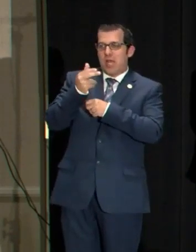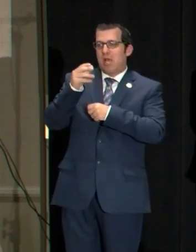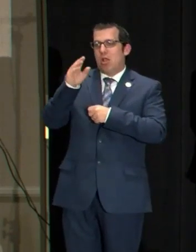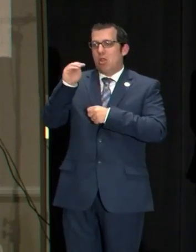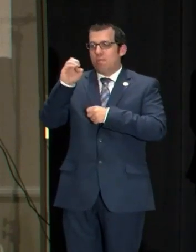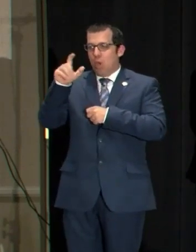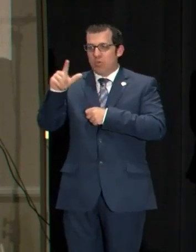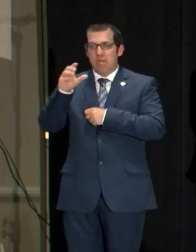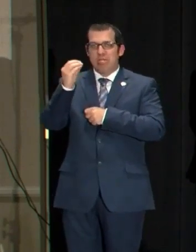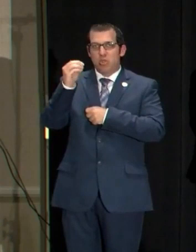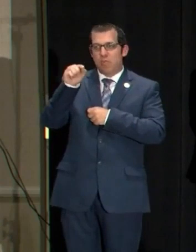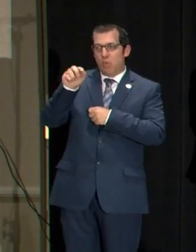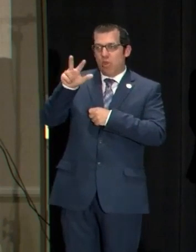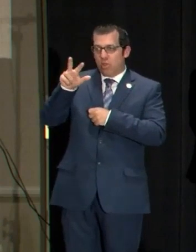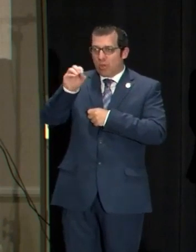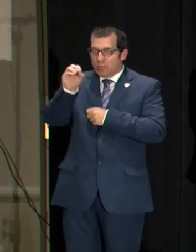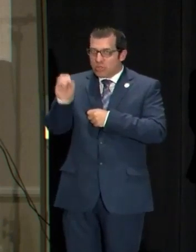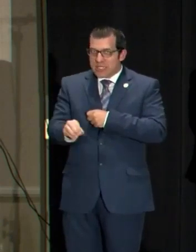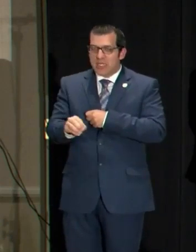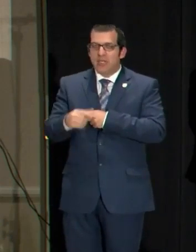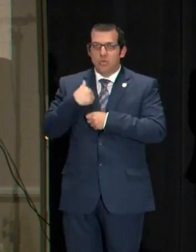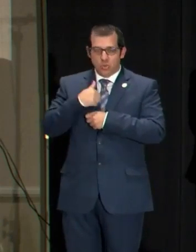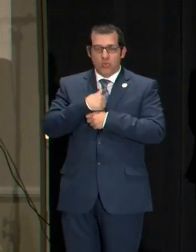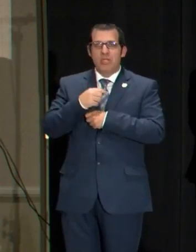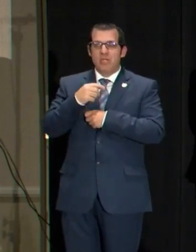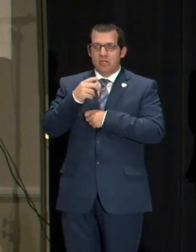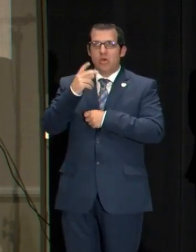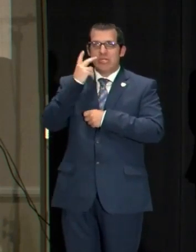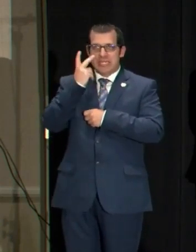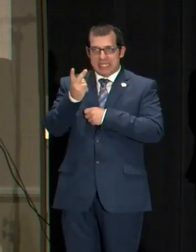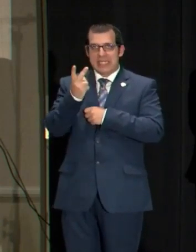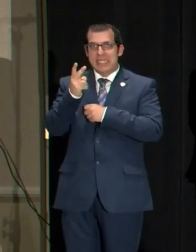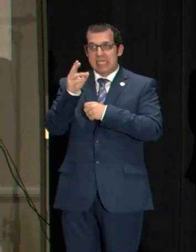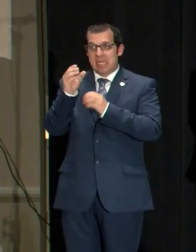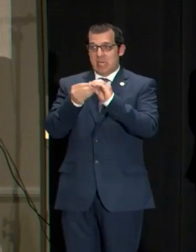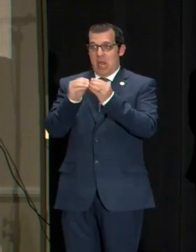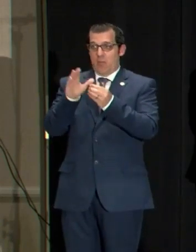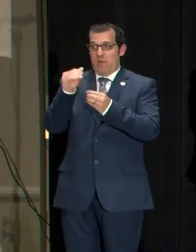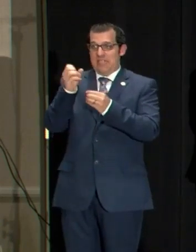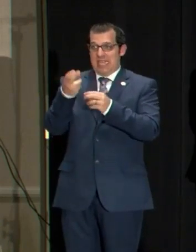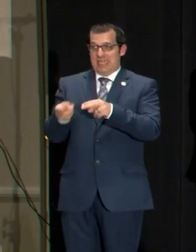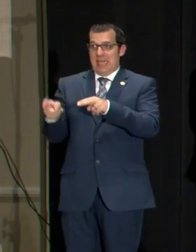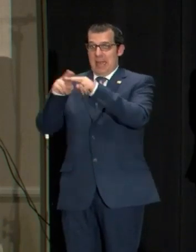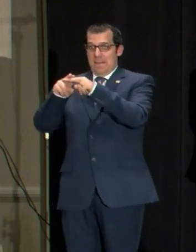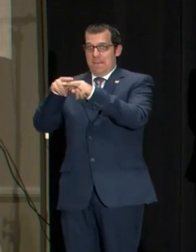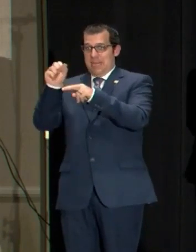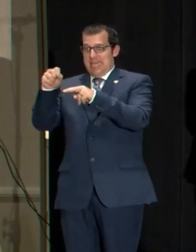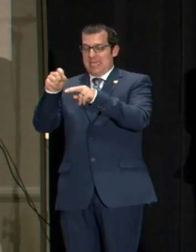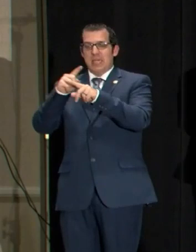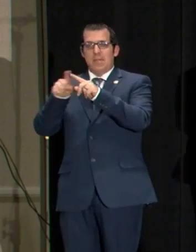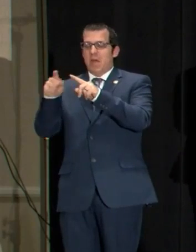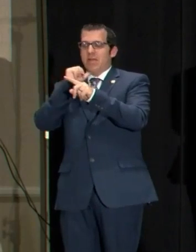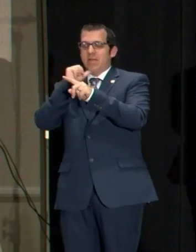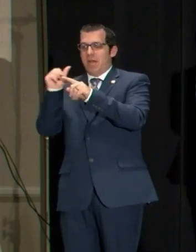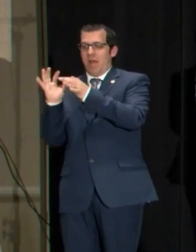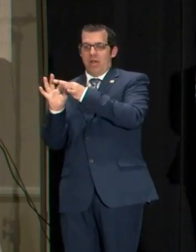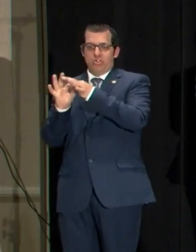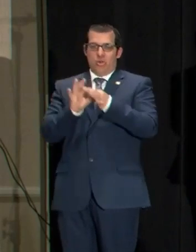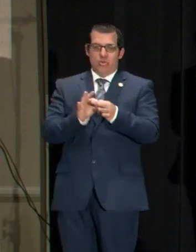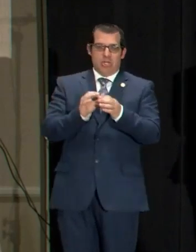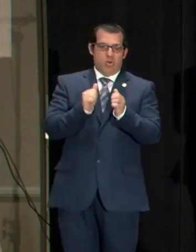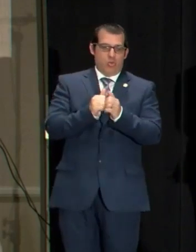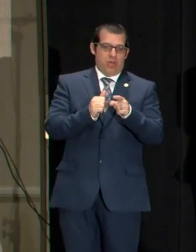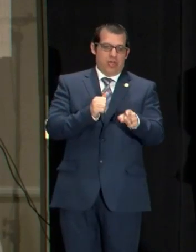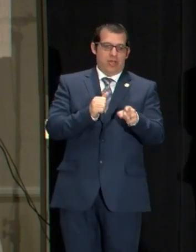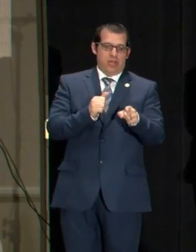motel 0.3%. So we are seeing an upswing in cases. These don't seem to be associated